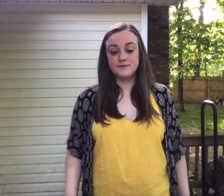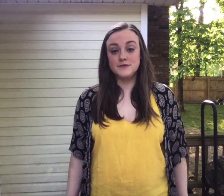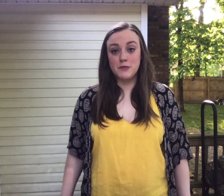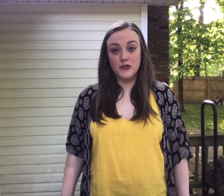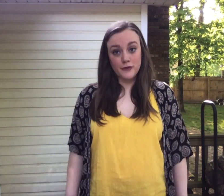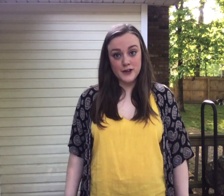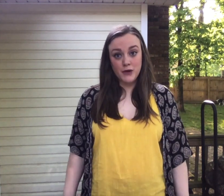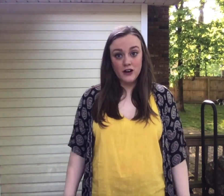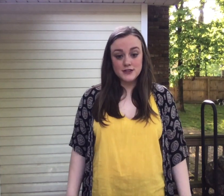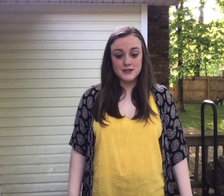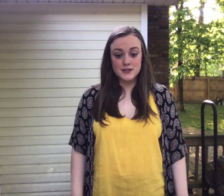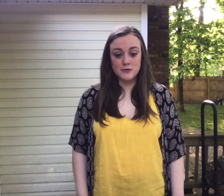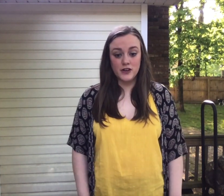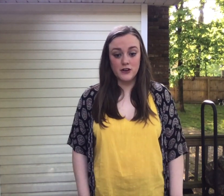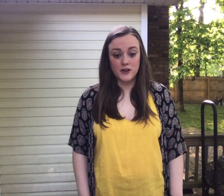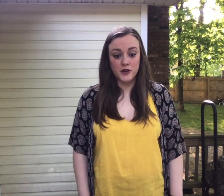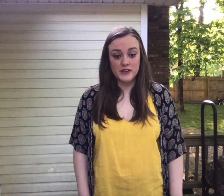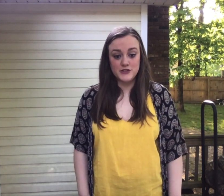Number 3 box, this is what you're going to do.